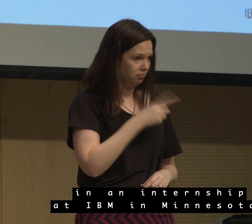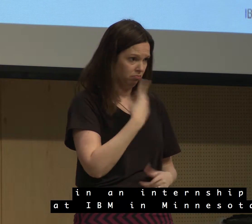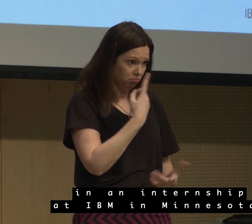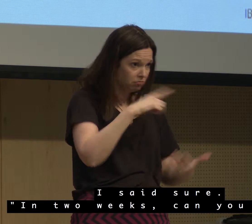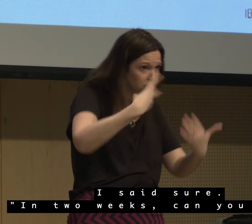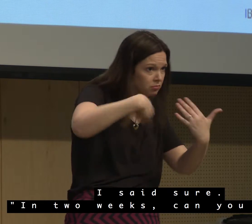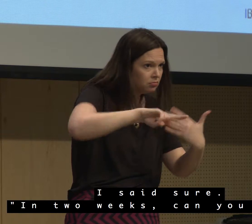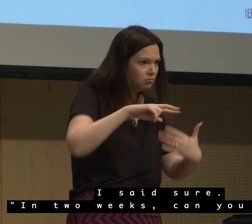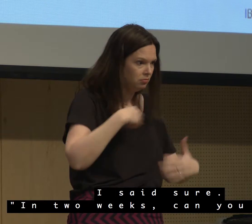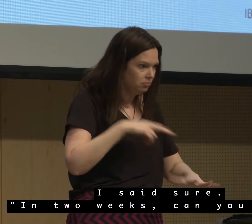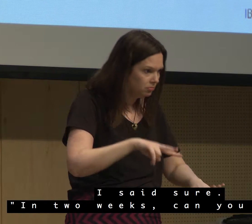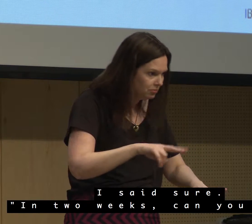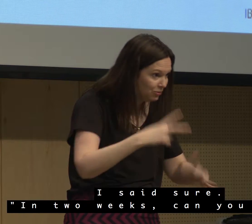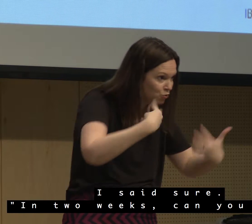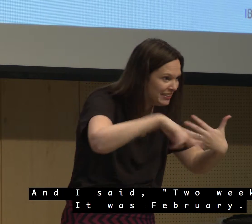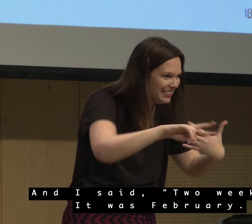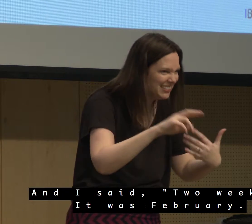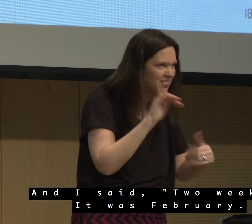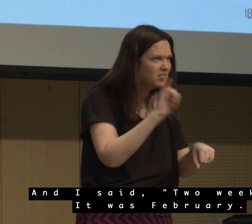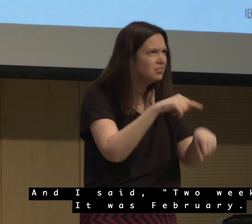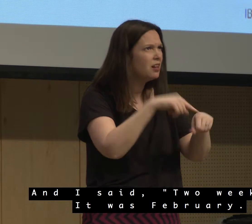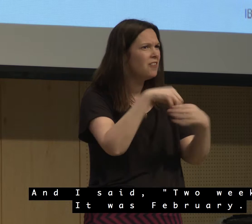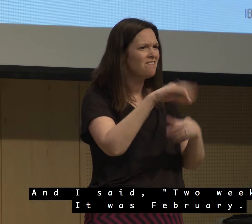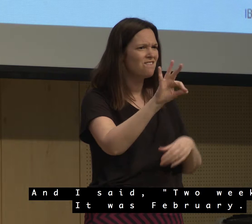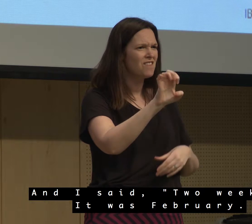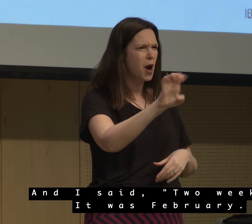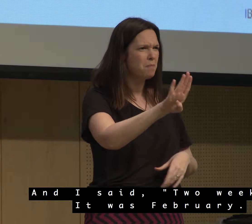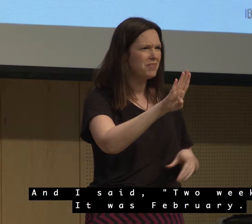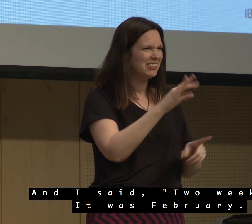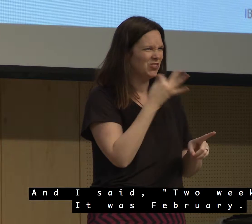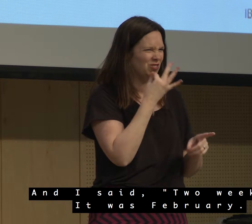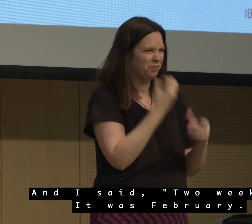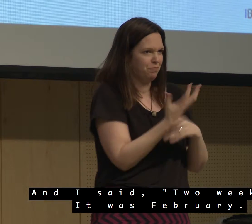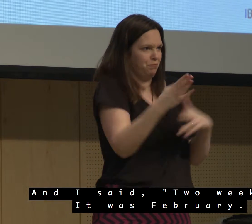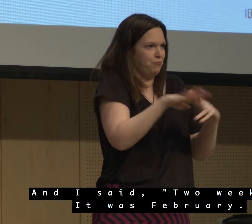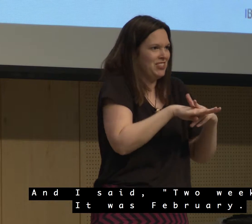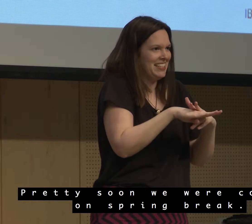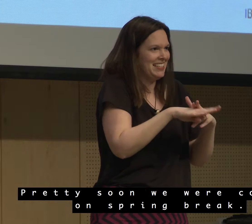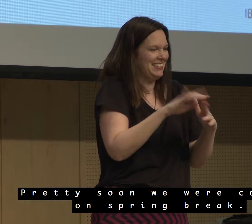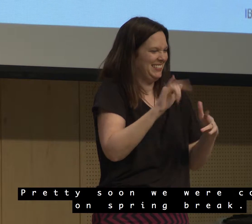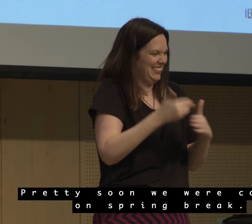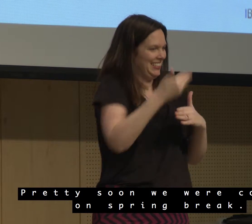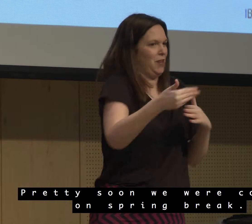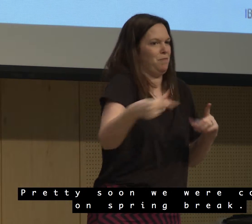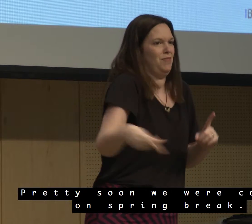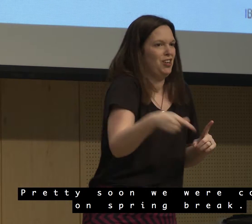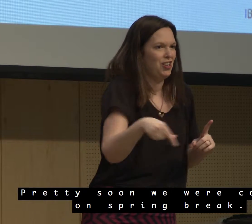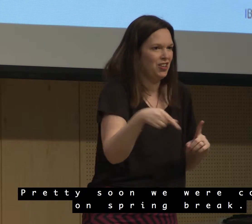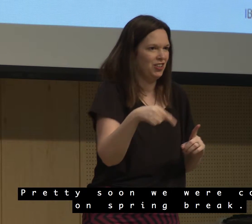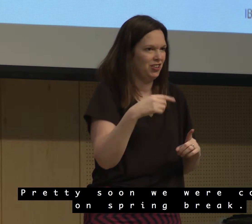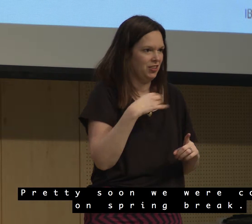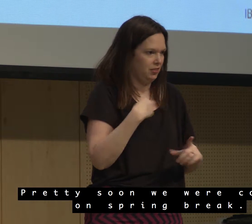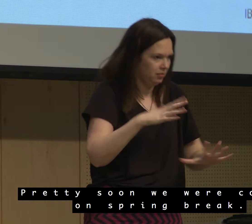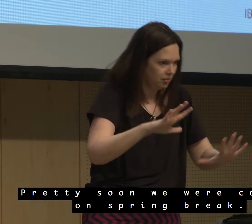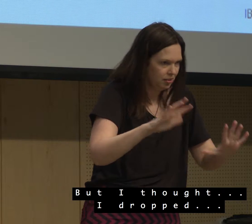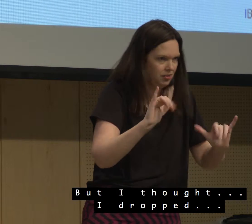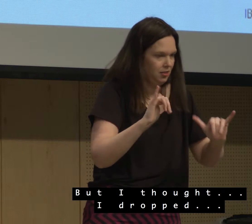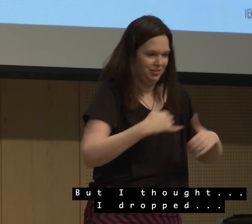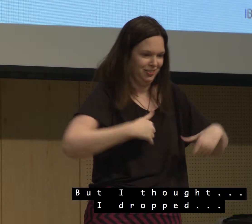IBM in Minnesota?" I said, "Sure." "In 2 weeks, can you come?" And I said, 2 weeks? It was February. Pretty soon we were coming on spring break, but